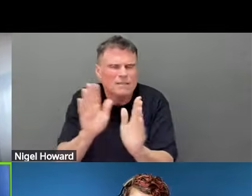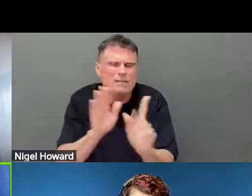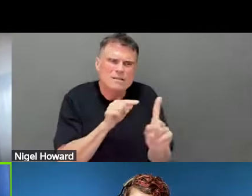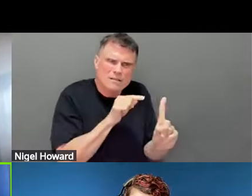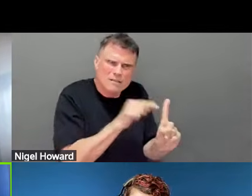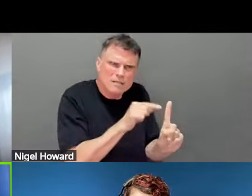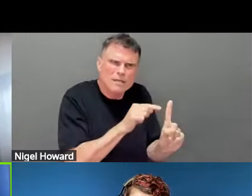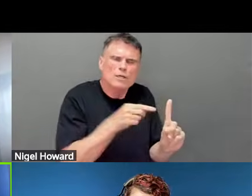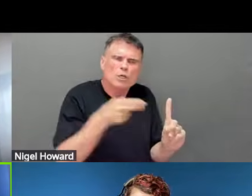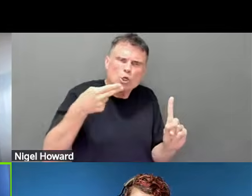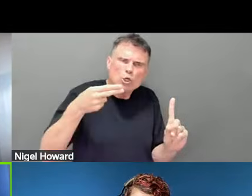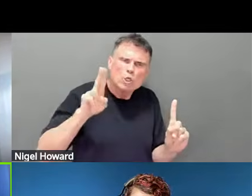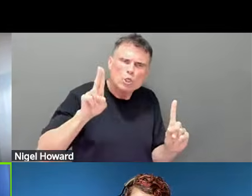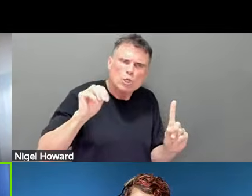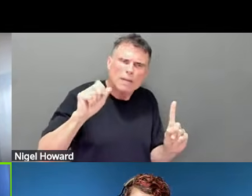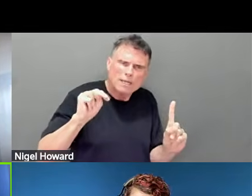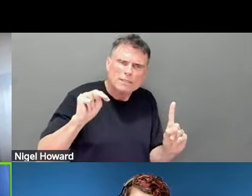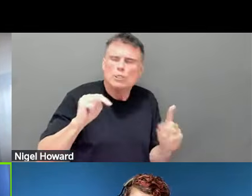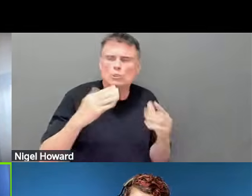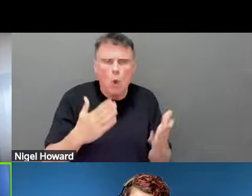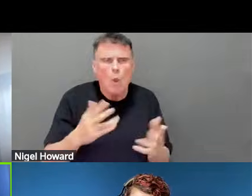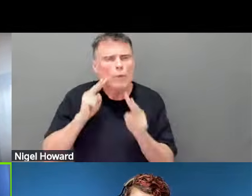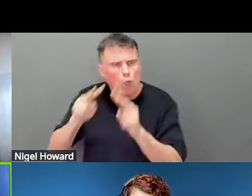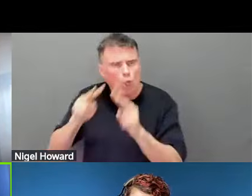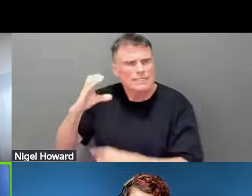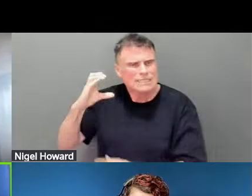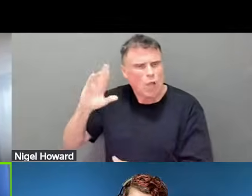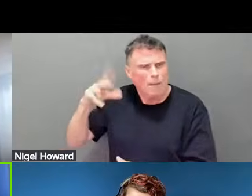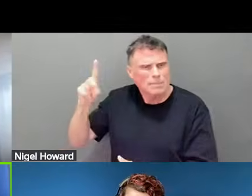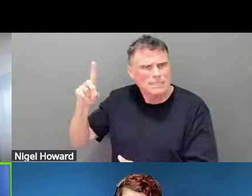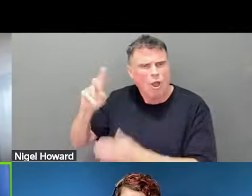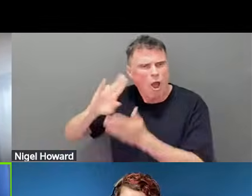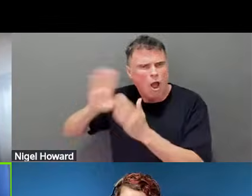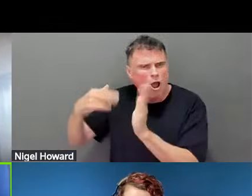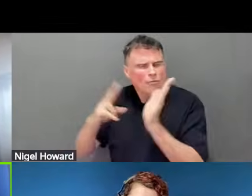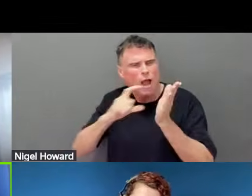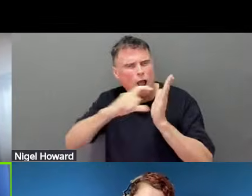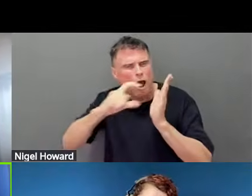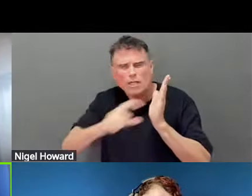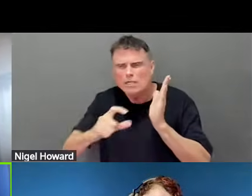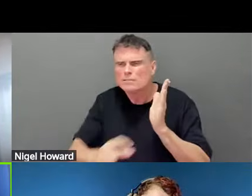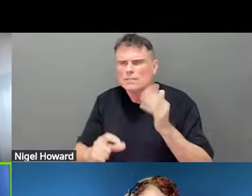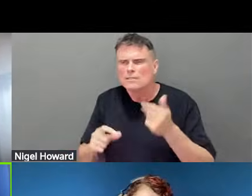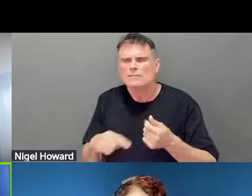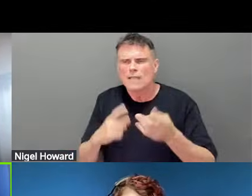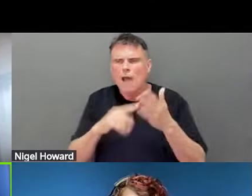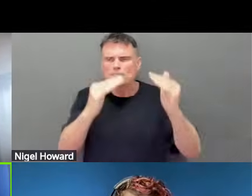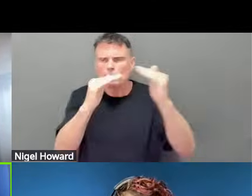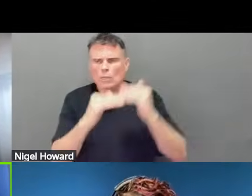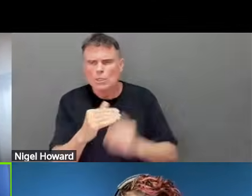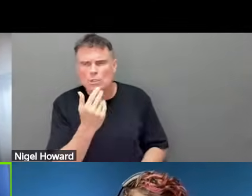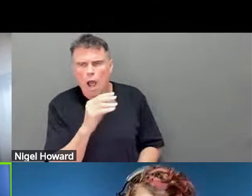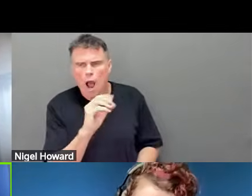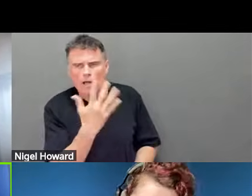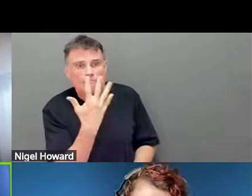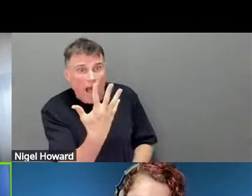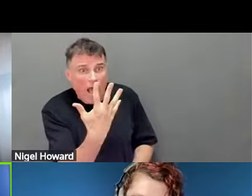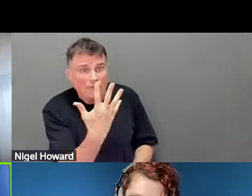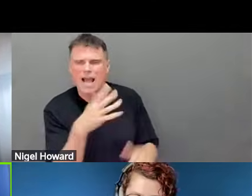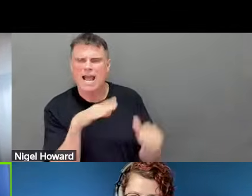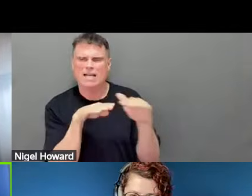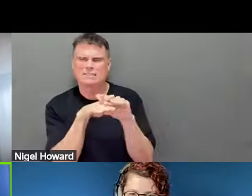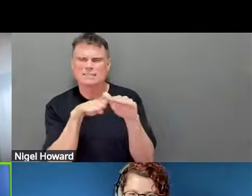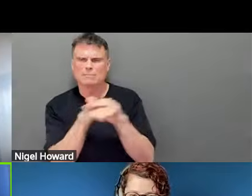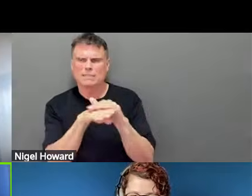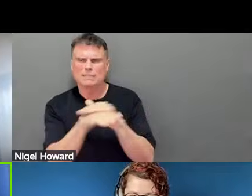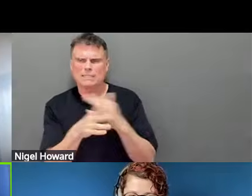hearing aid. Maybe that'll solve our problem. Mia is a human. And if you look at the United Nations Convention on the Rights